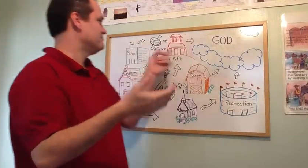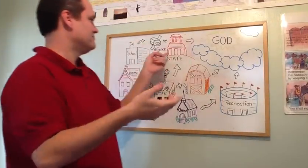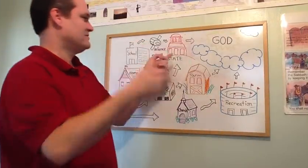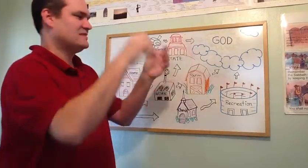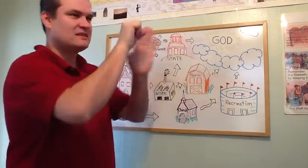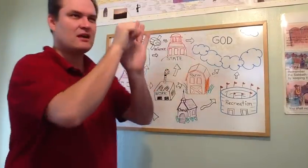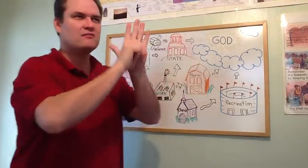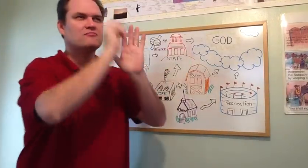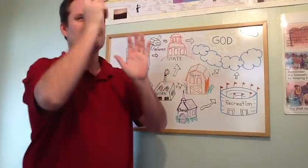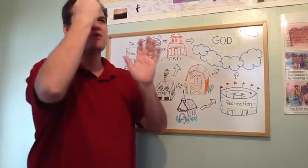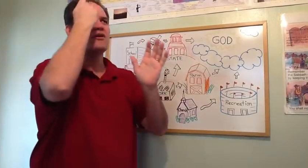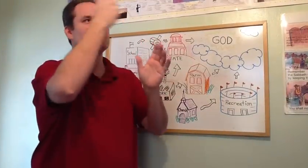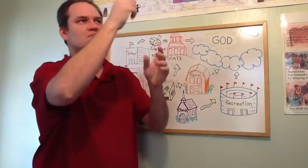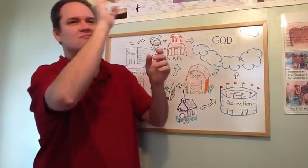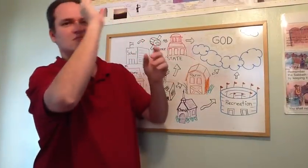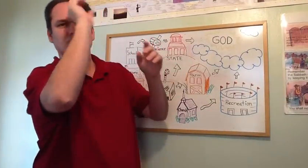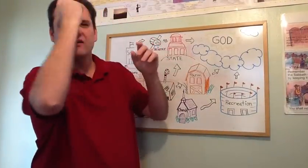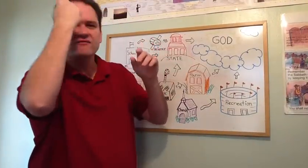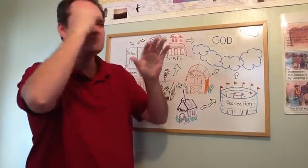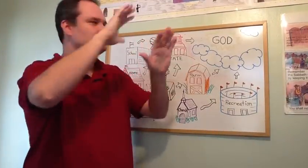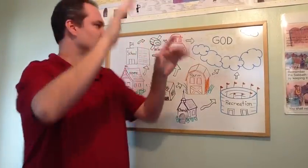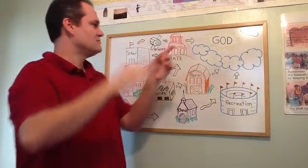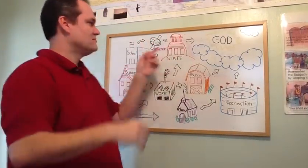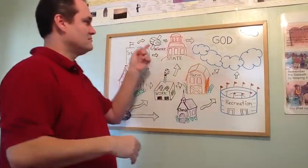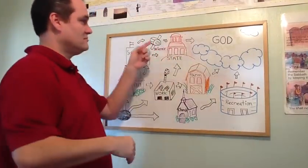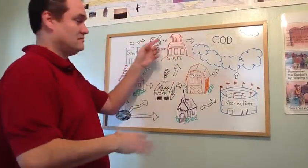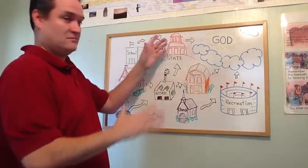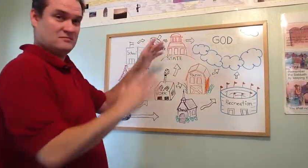study science, the state government.